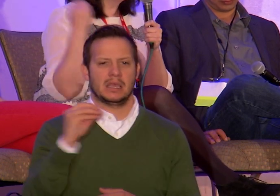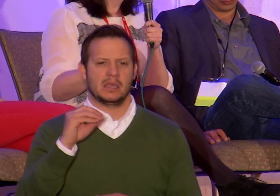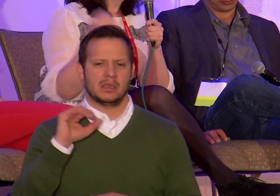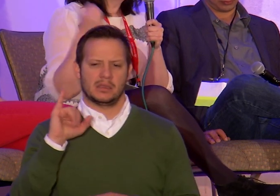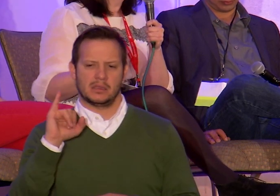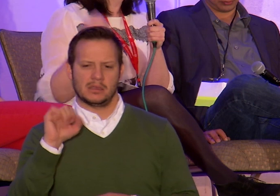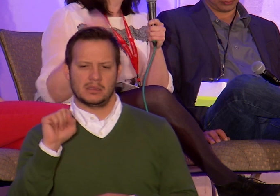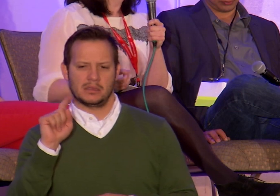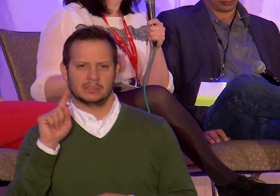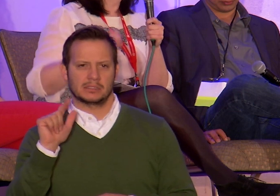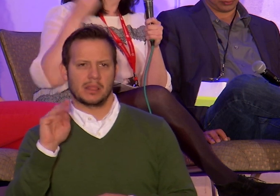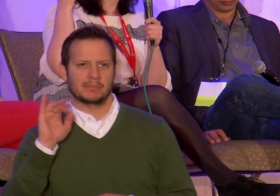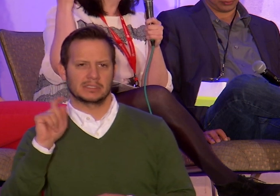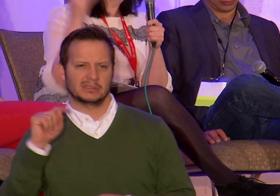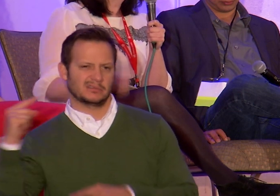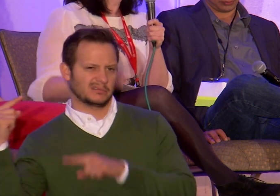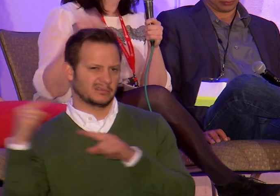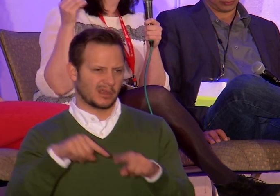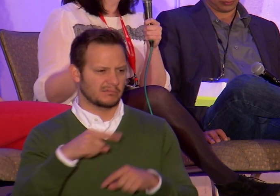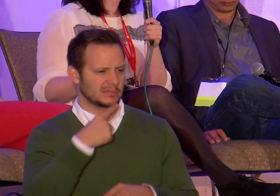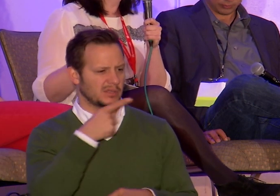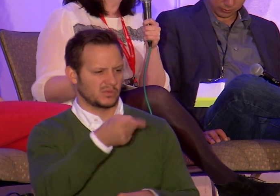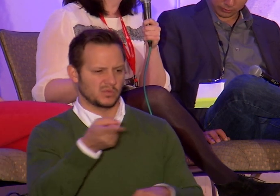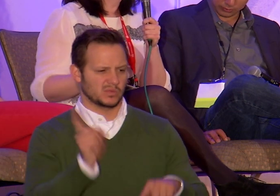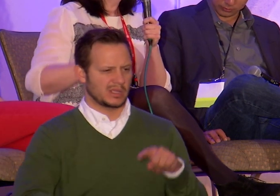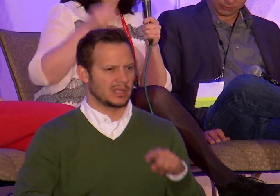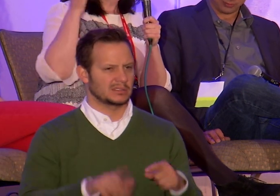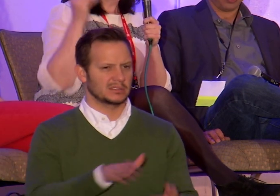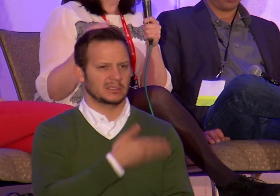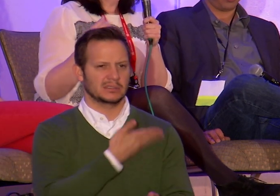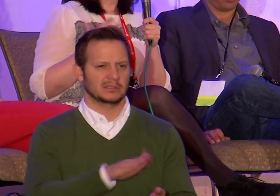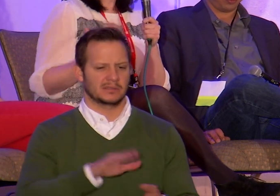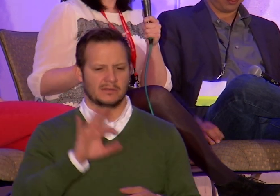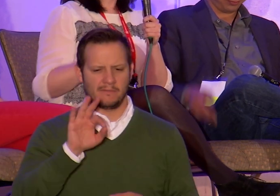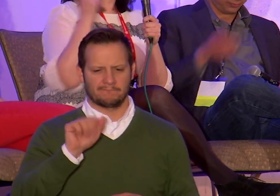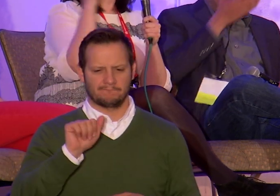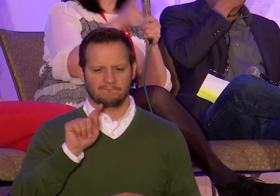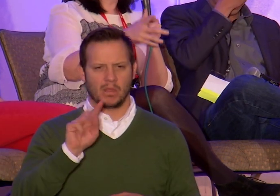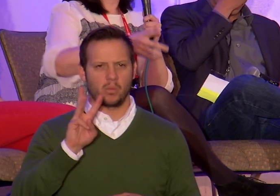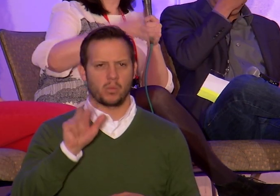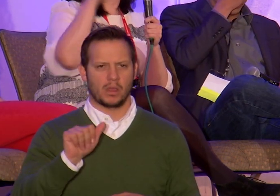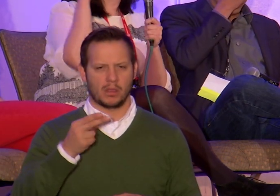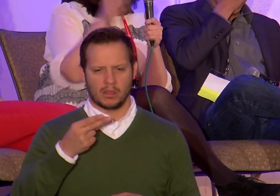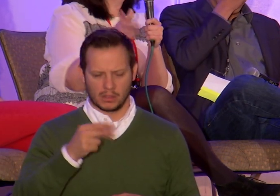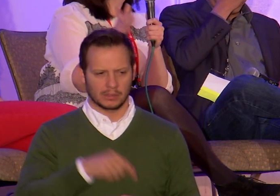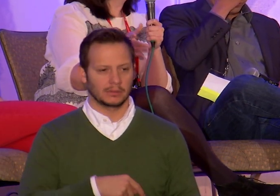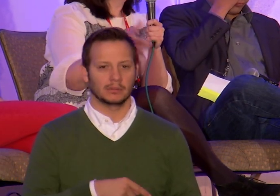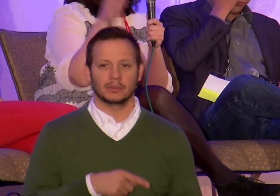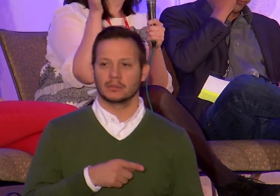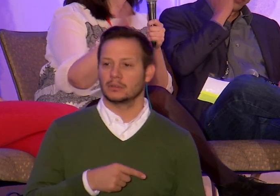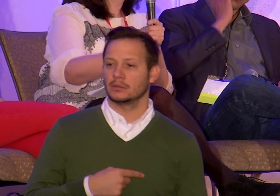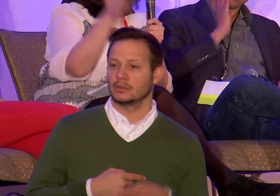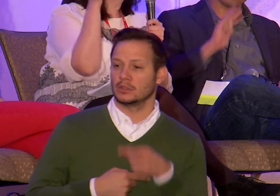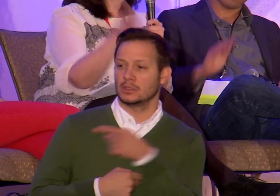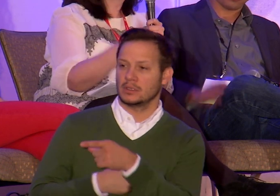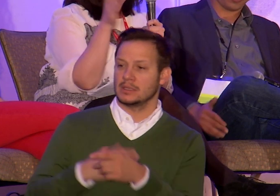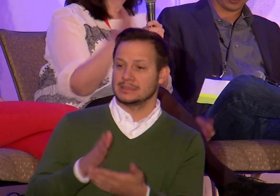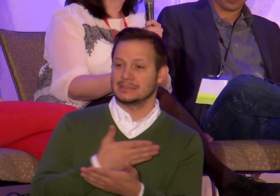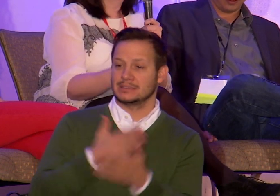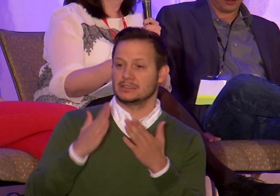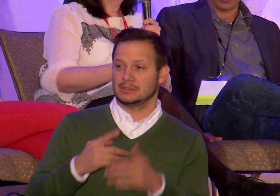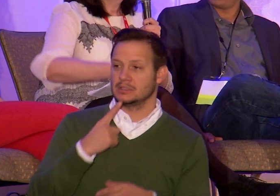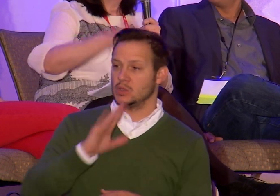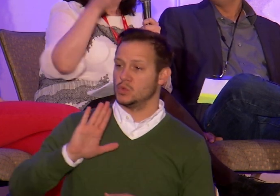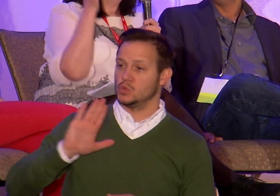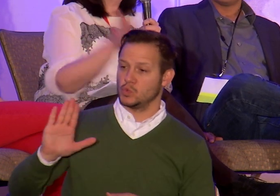say, you are not allowed to sing. There is a fatwa against singing. And the singers stand up and say, your fatwa does not apply